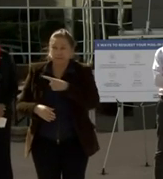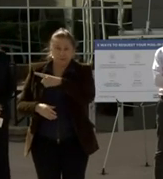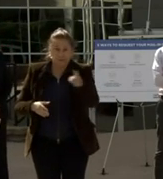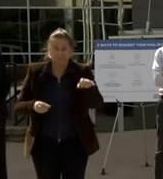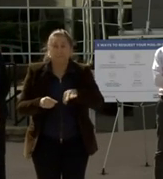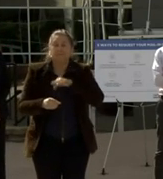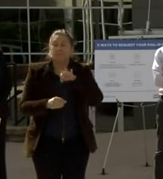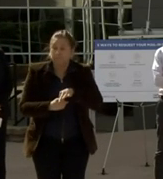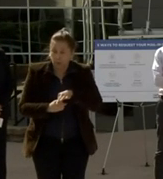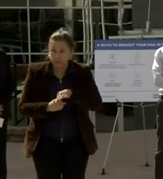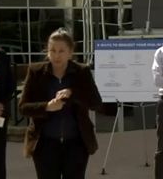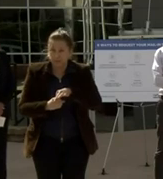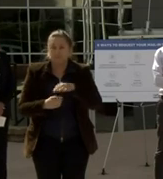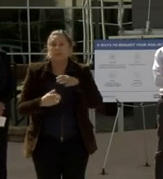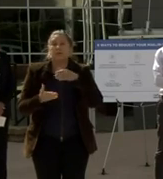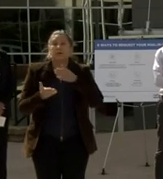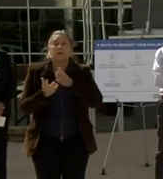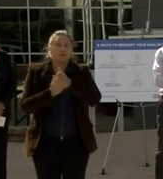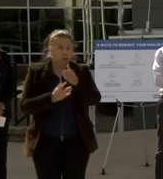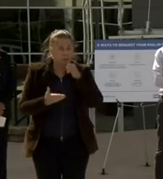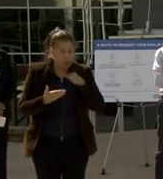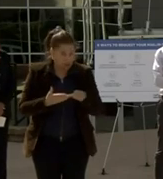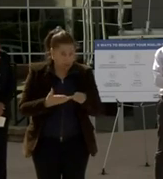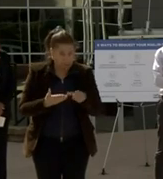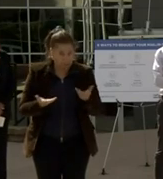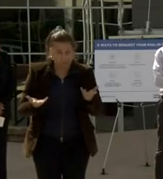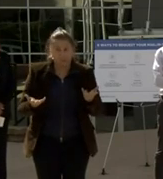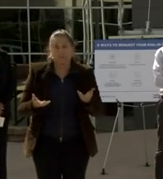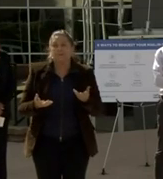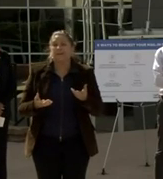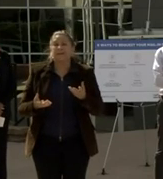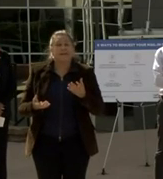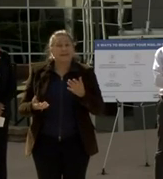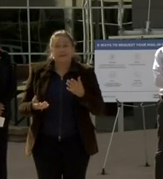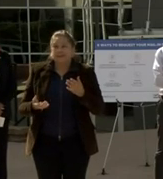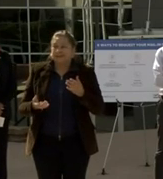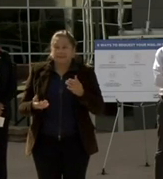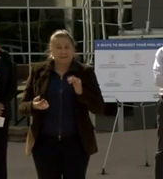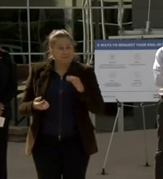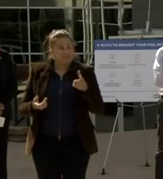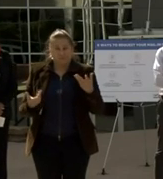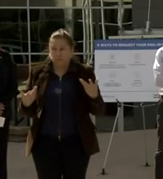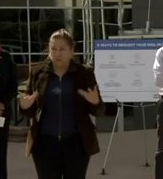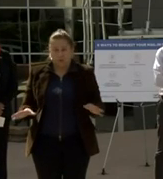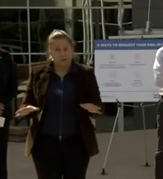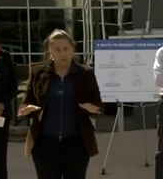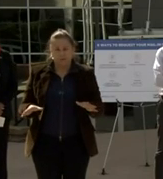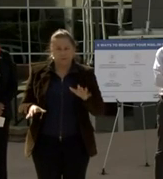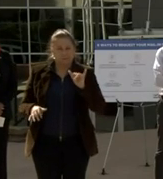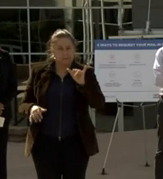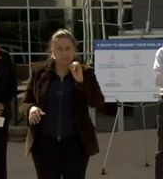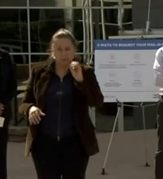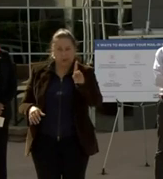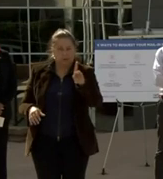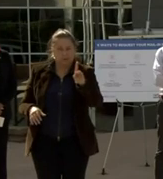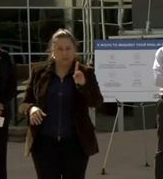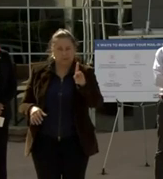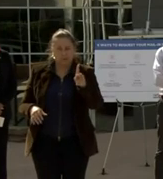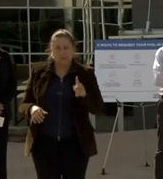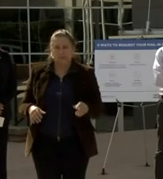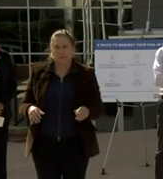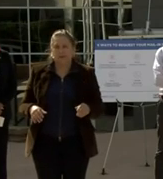by mail, if by chance that process doesn't work for an individual voter, we will open approximately 20 vote centers across the